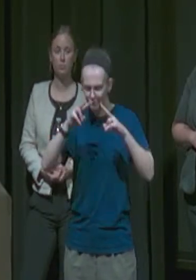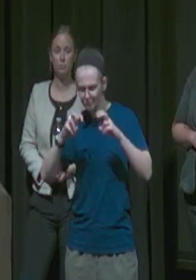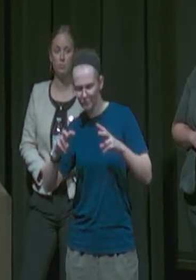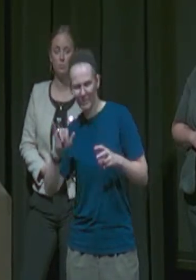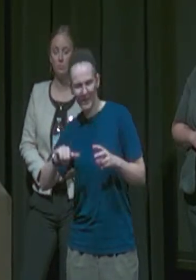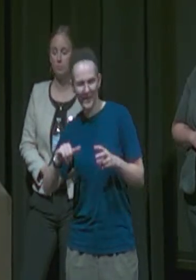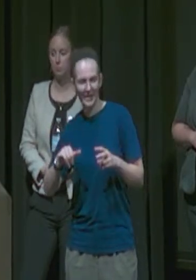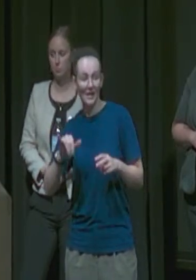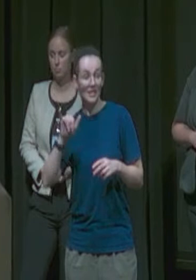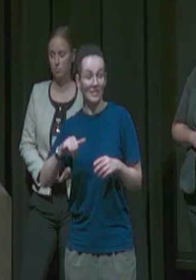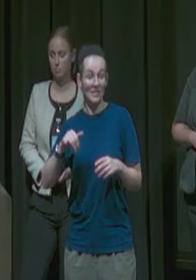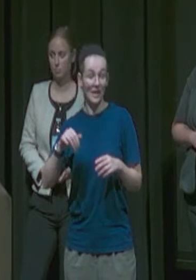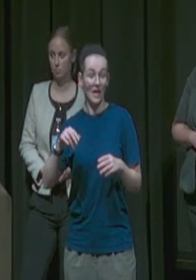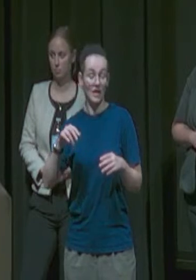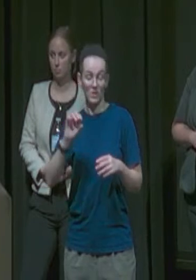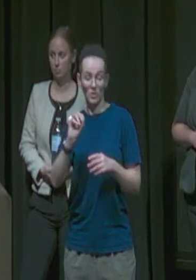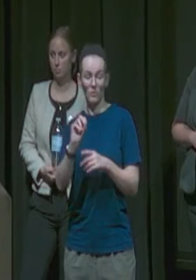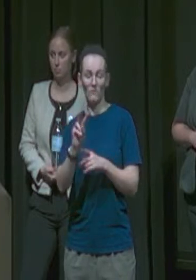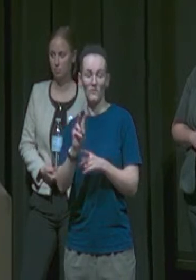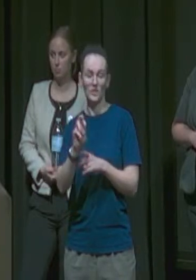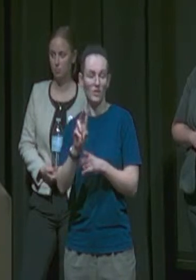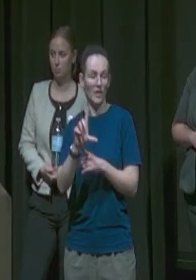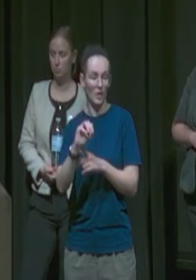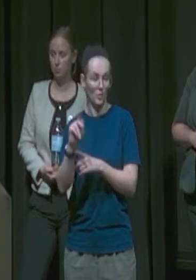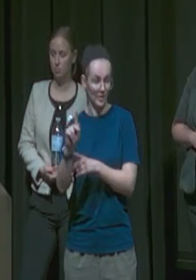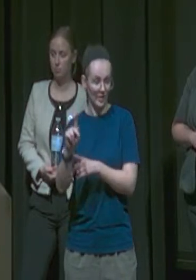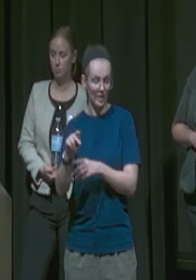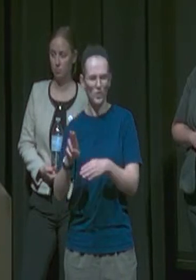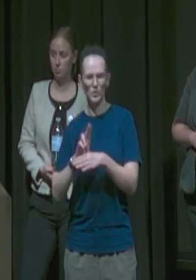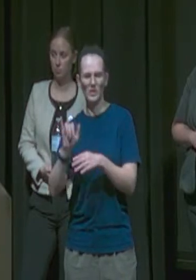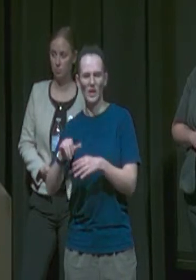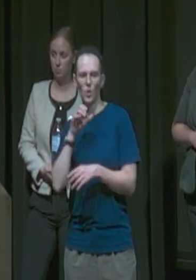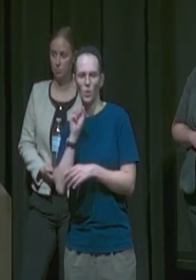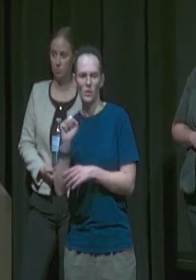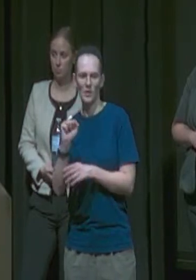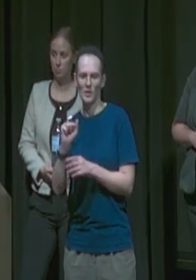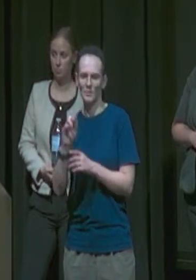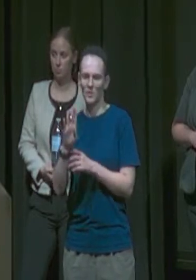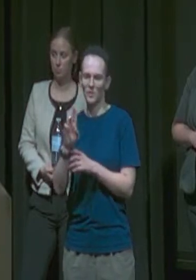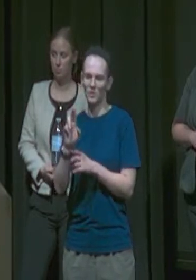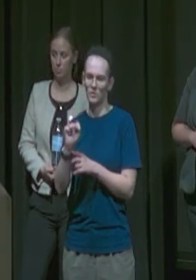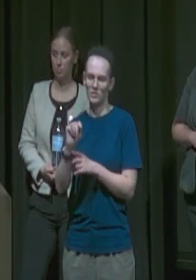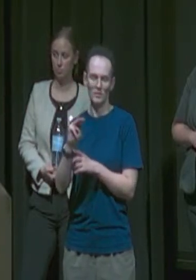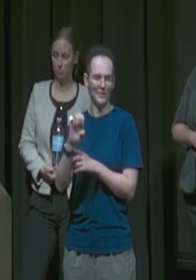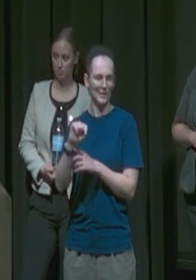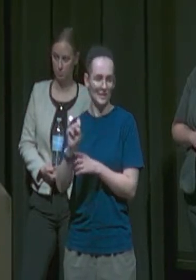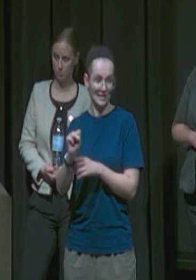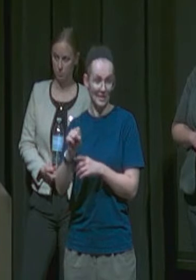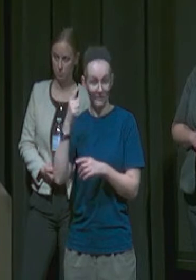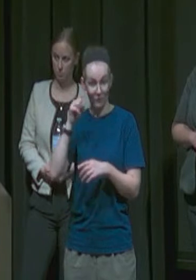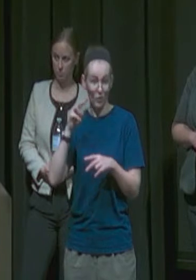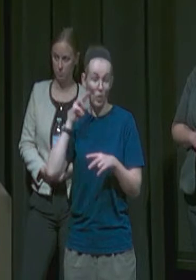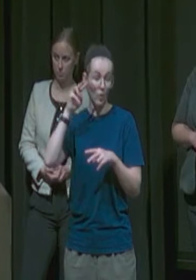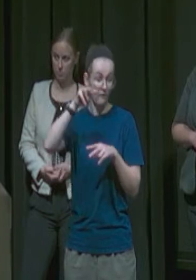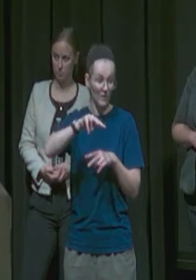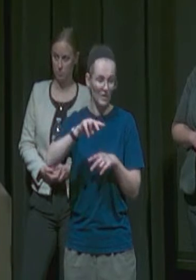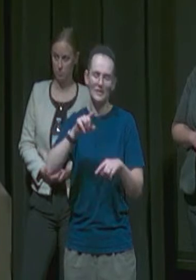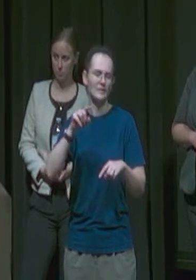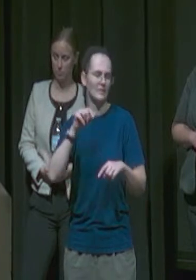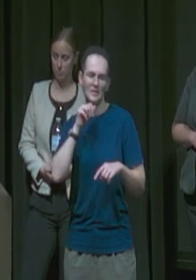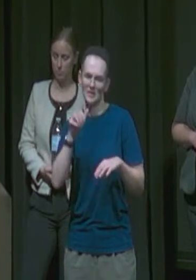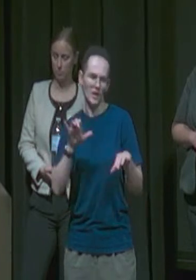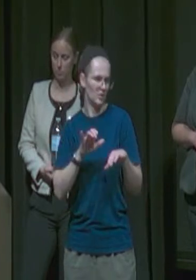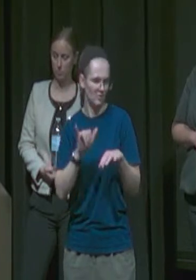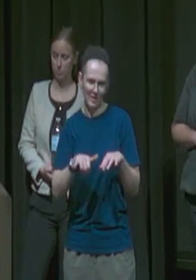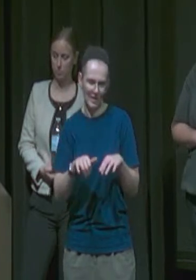that, and that overlook and using those abutments for an overlook is not something that we want to carry